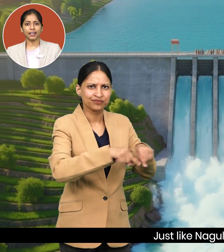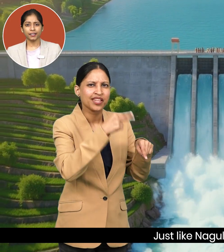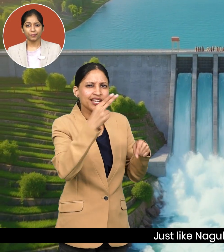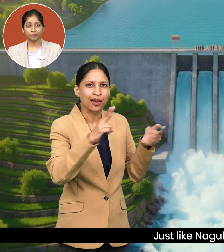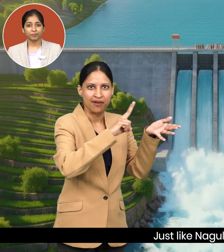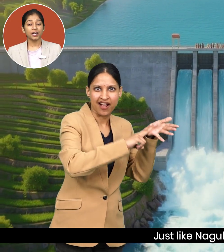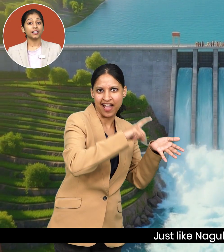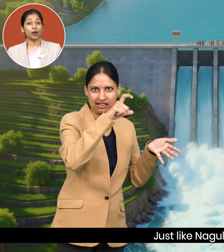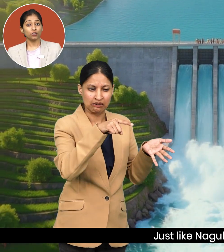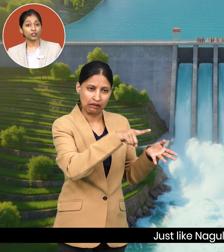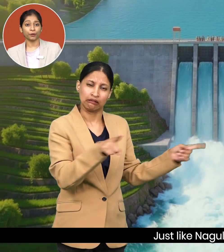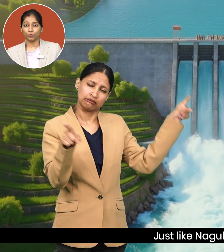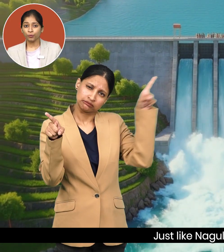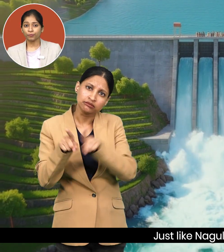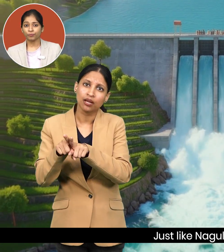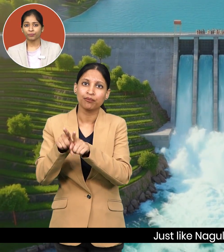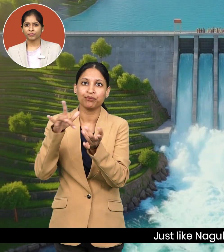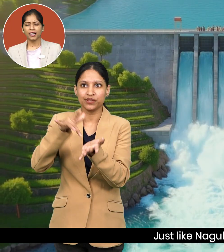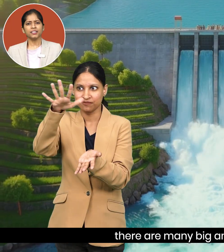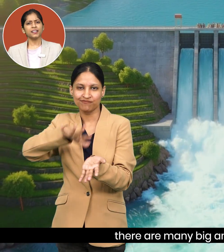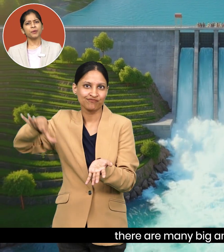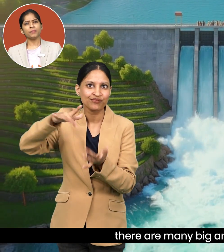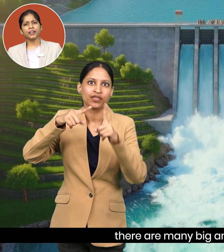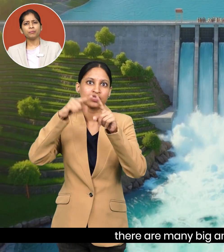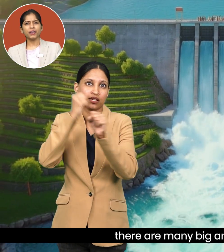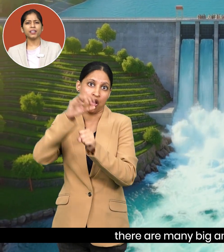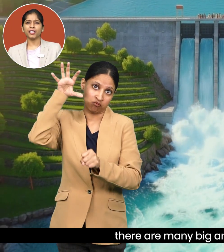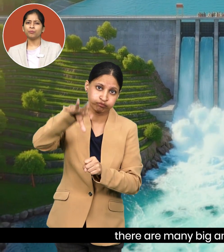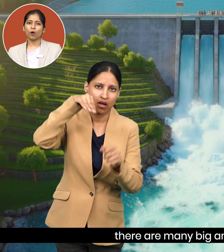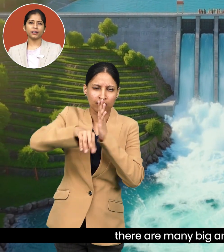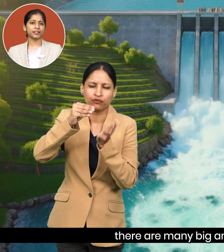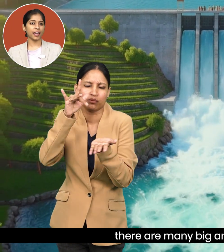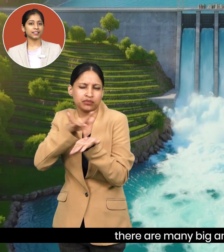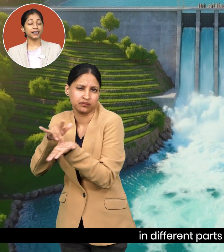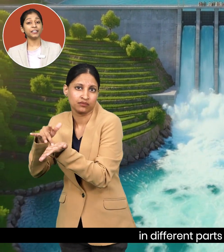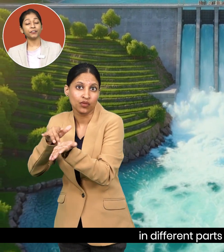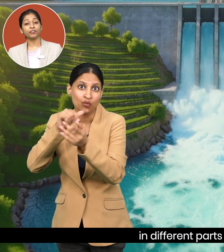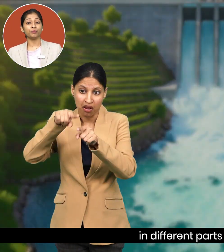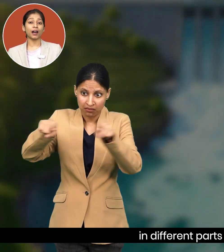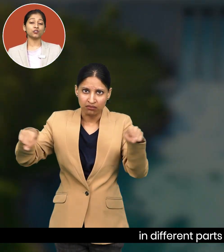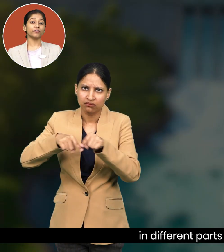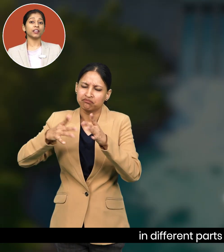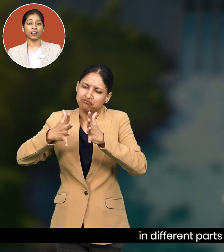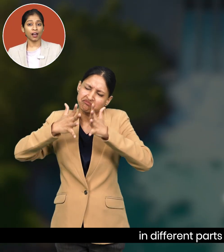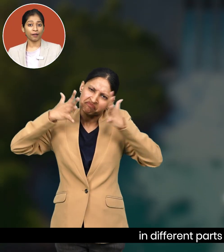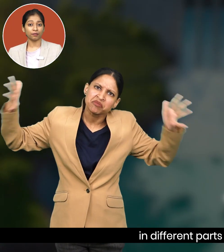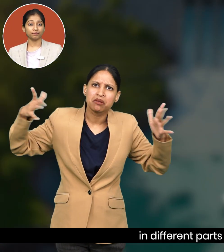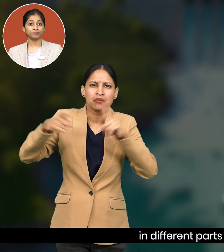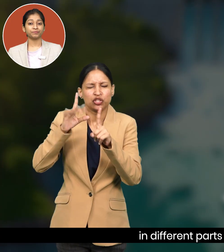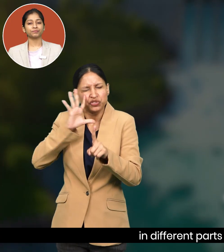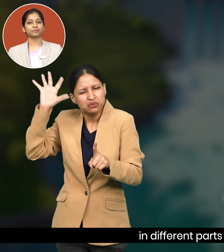Just like Nagula Cheruvu, there are many big and important tanks in different parts of